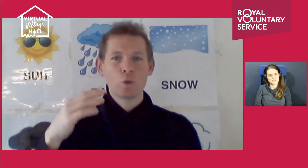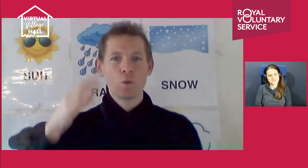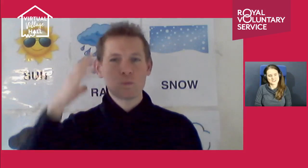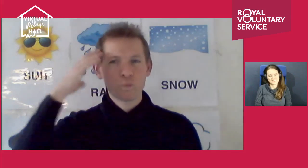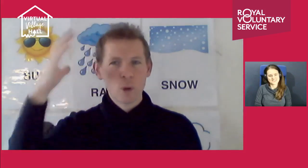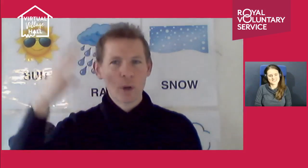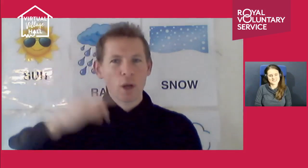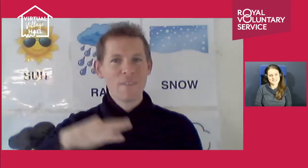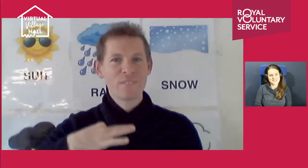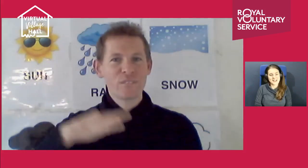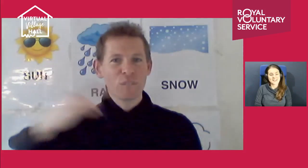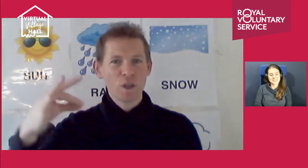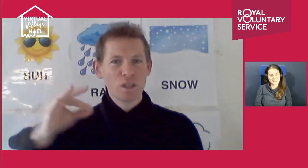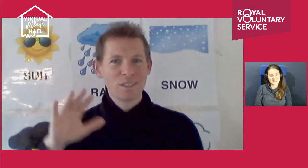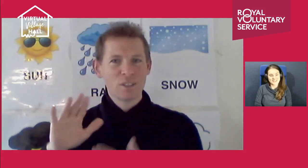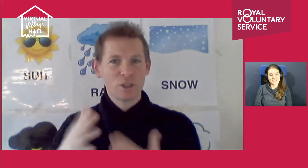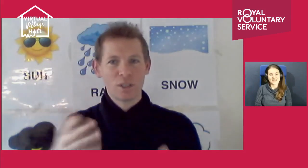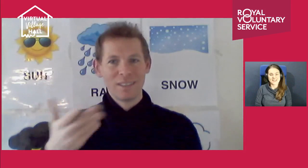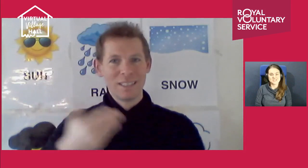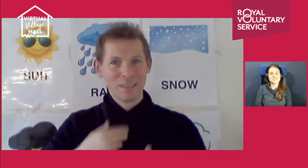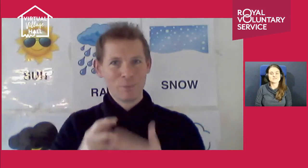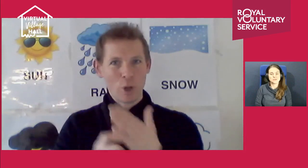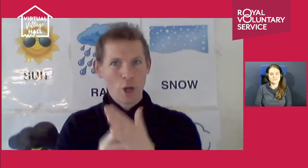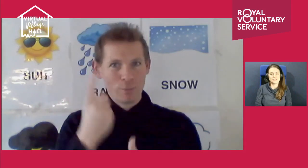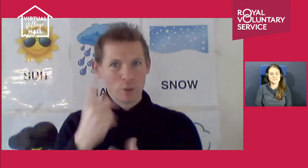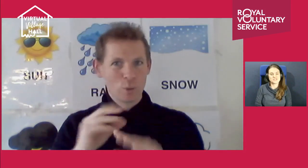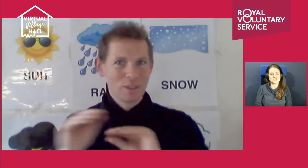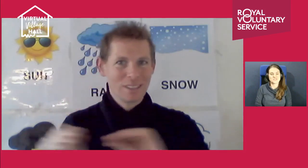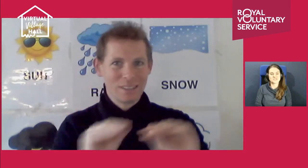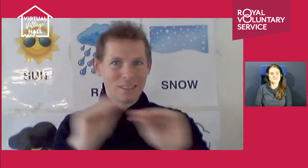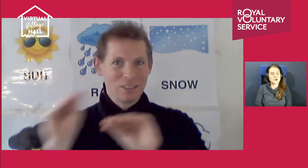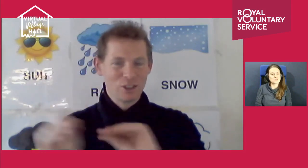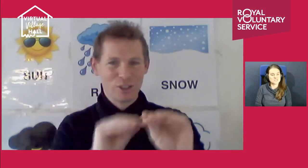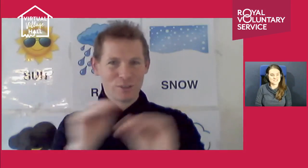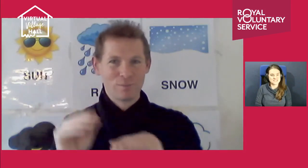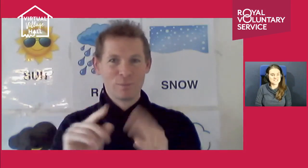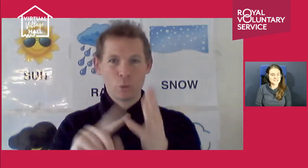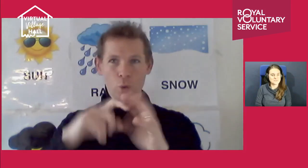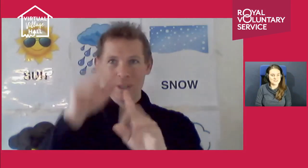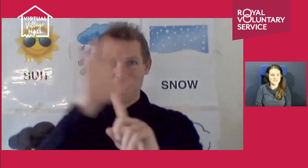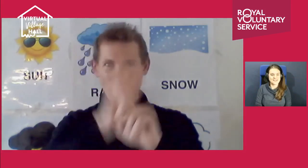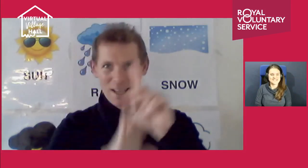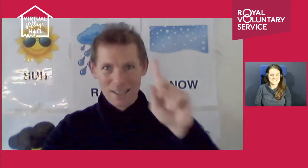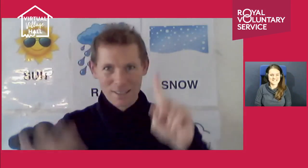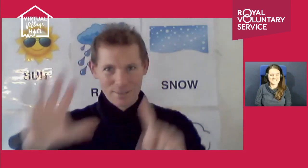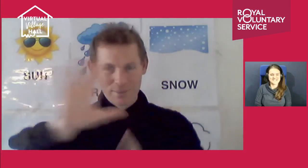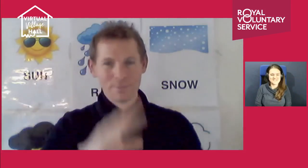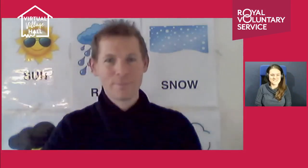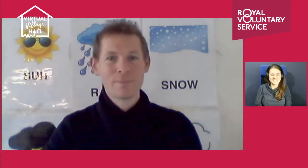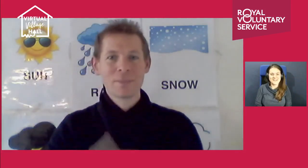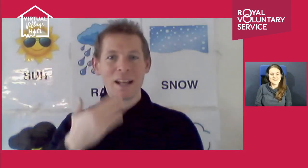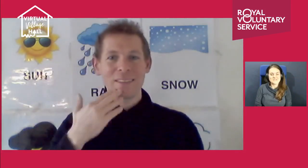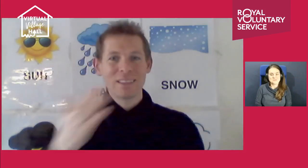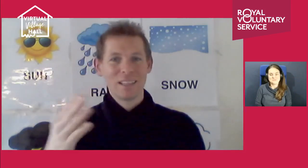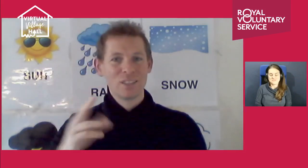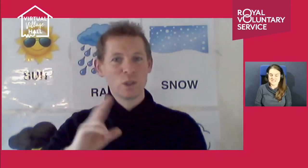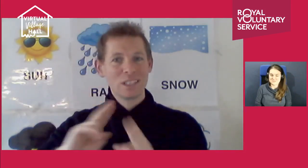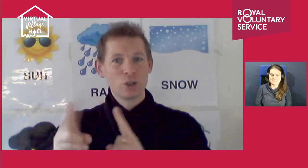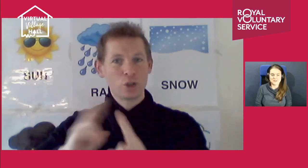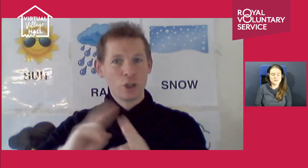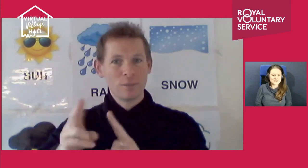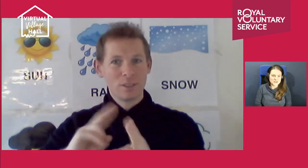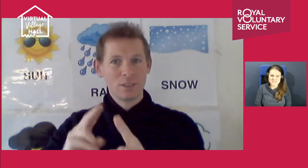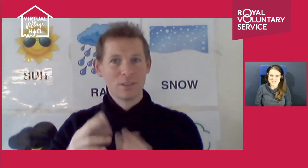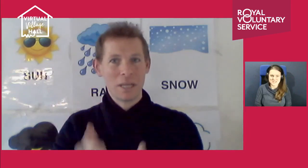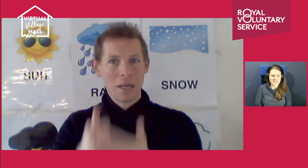up your time to learn. And thank you again to the Royal Voluntary Service for the opportunity to come here and teach you all, from teaching